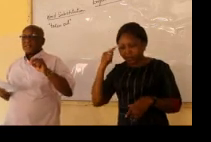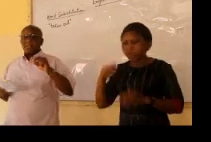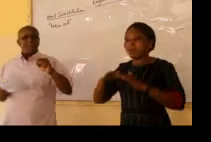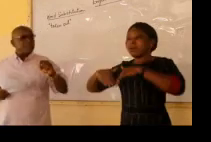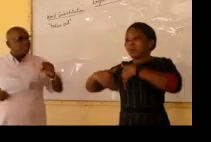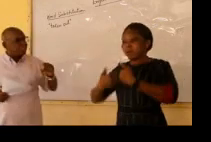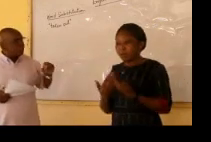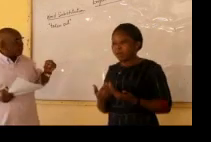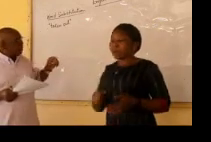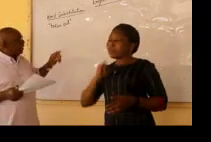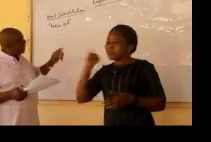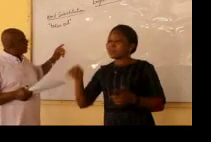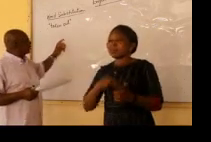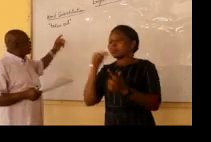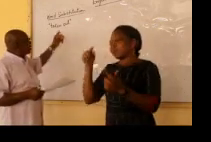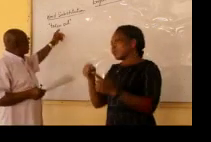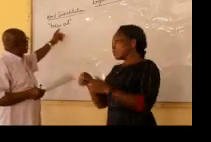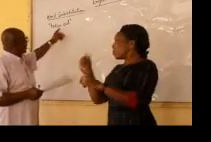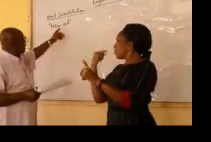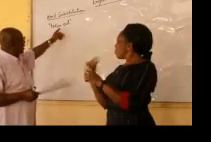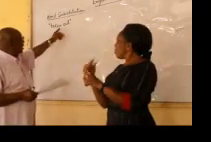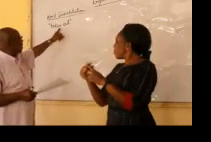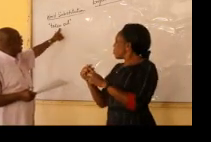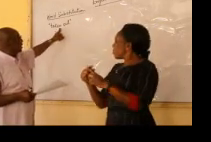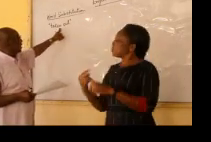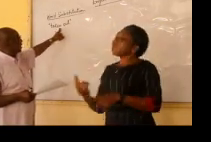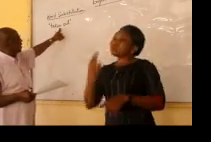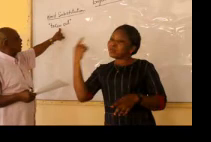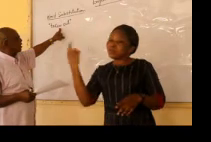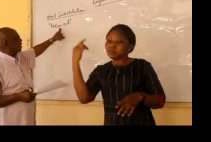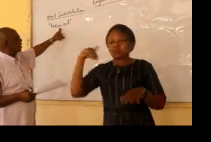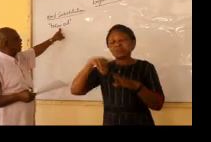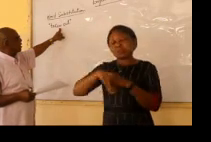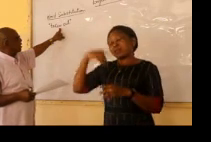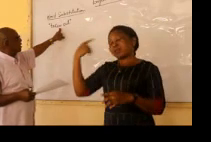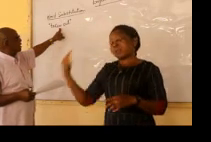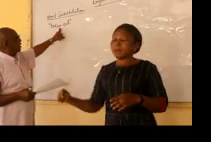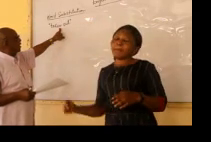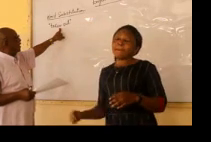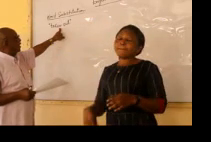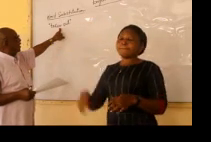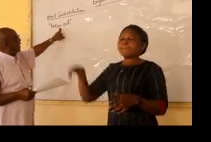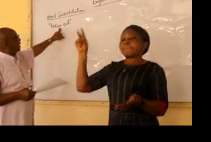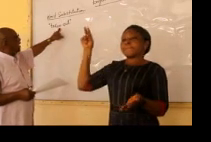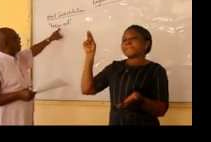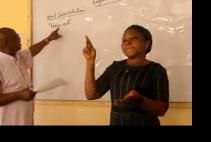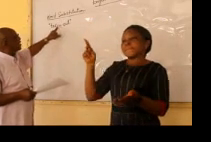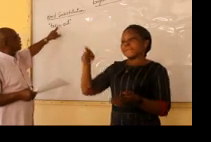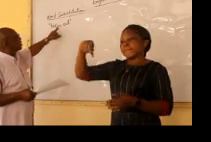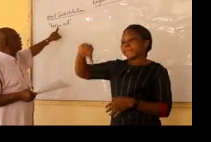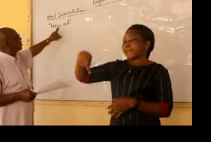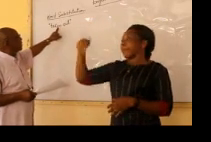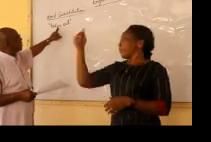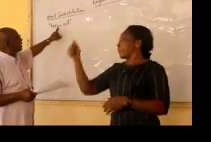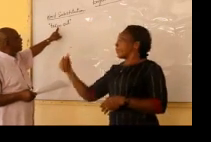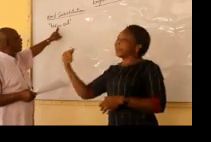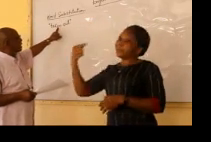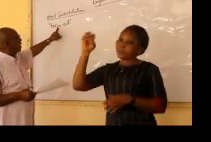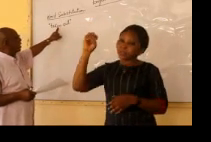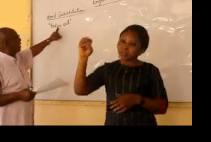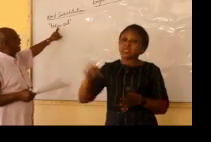how is this phrase used in the passage. It is how it is